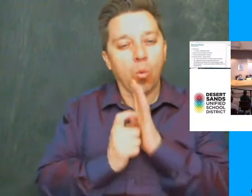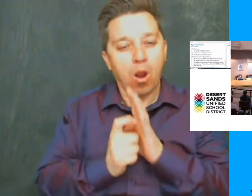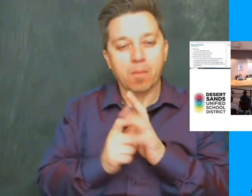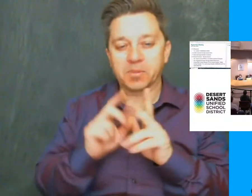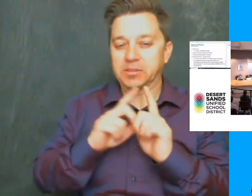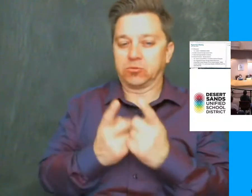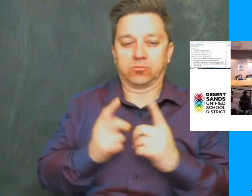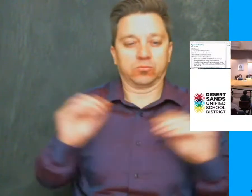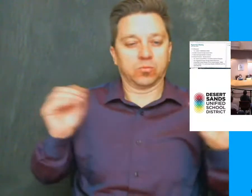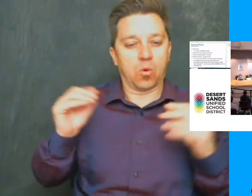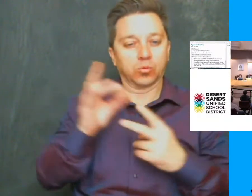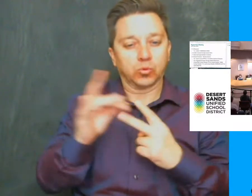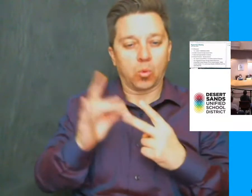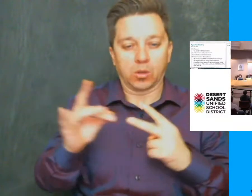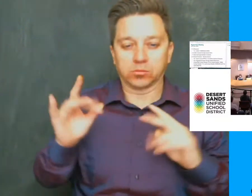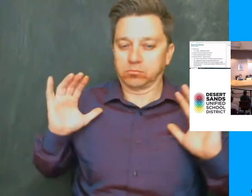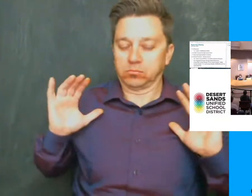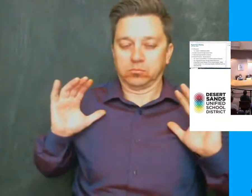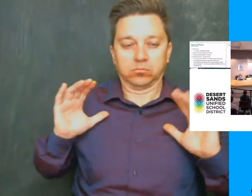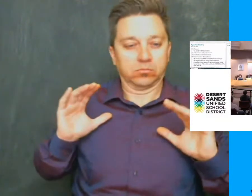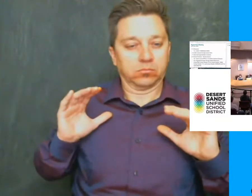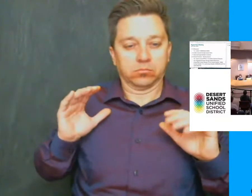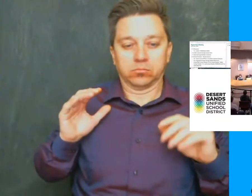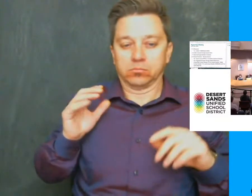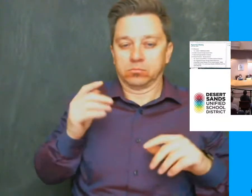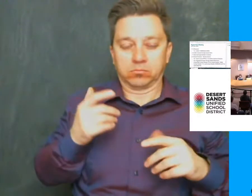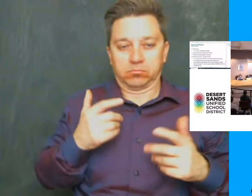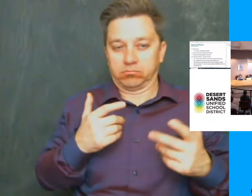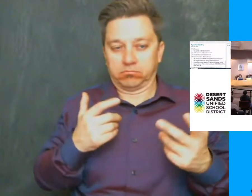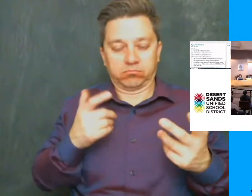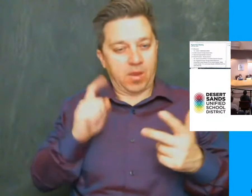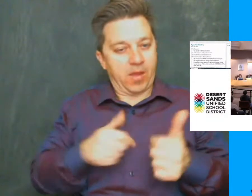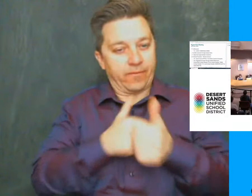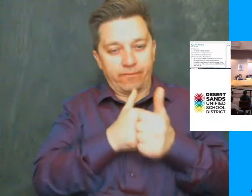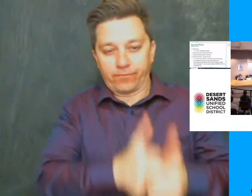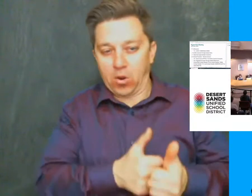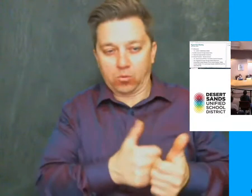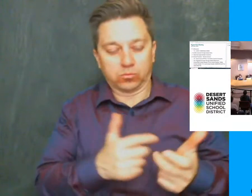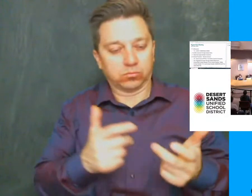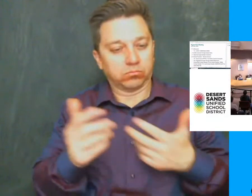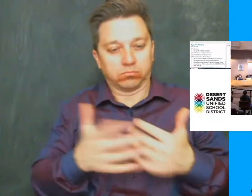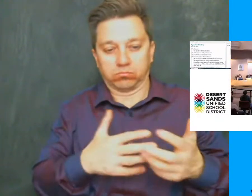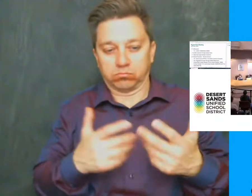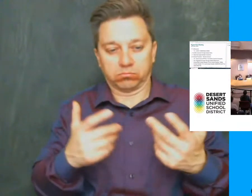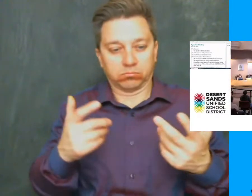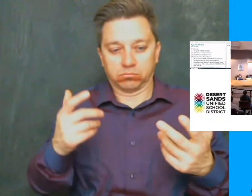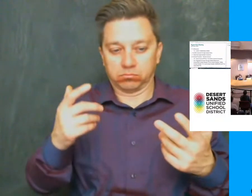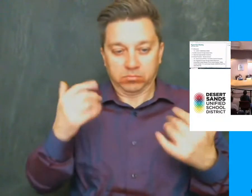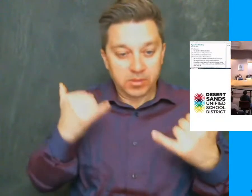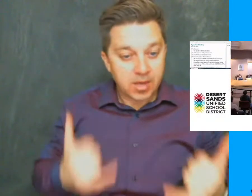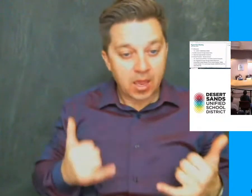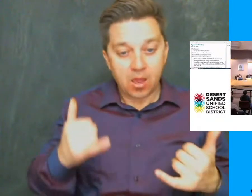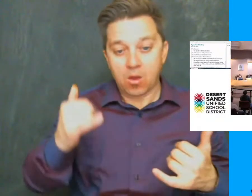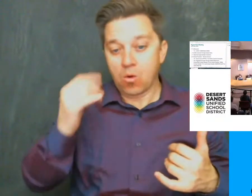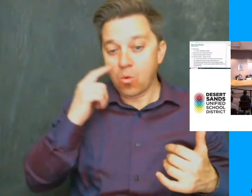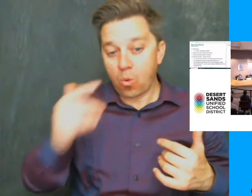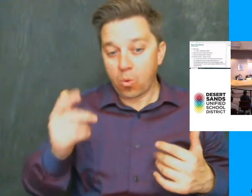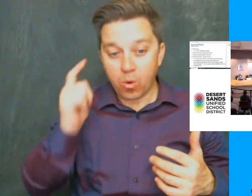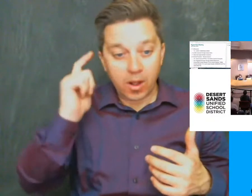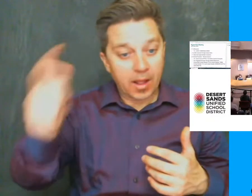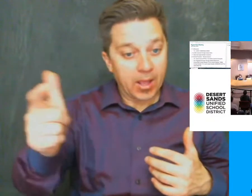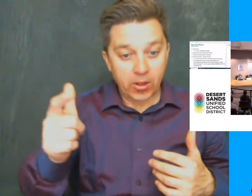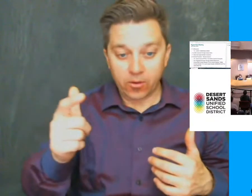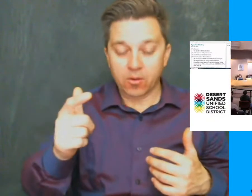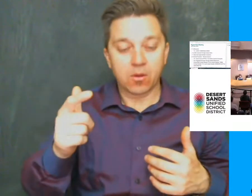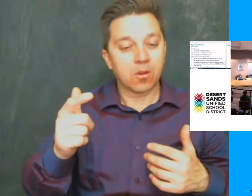have a choice or any discretion on not to follow guidance, whether it is what's now or in any current guidance. Only how